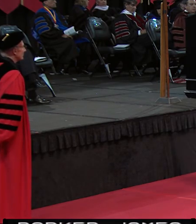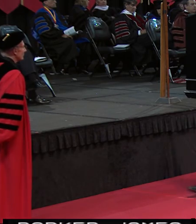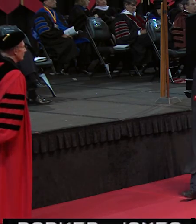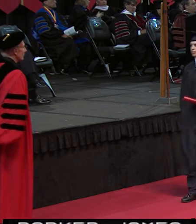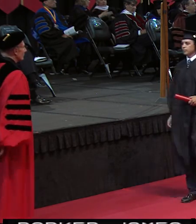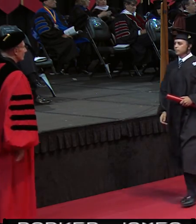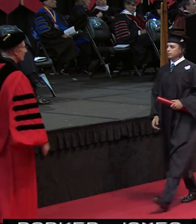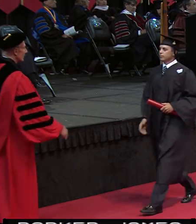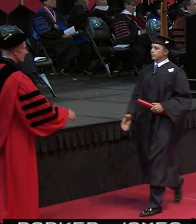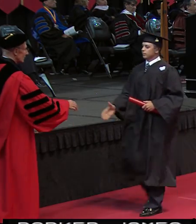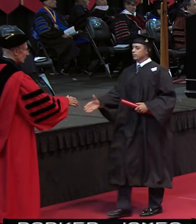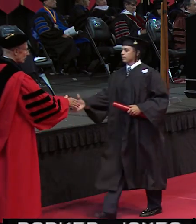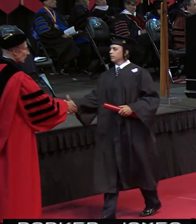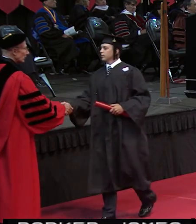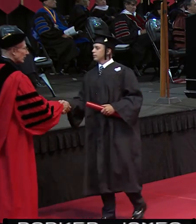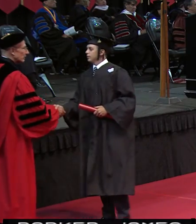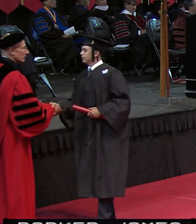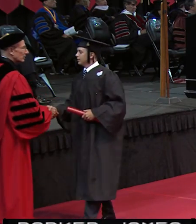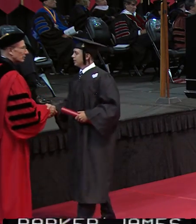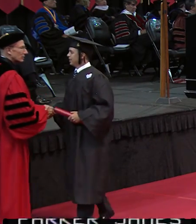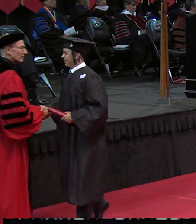Jariah Lene Jones.